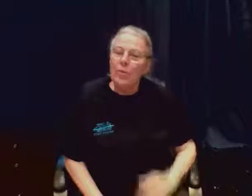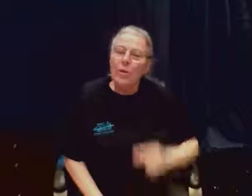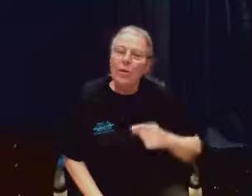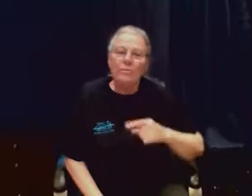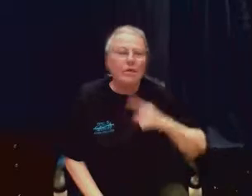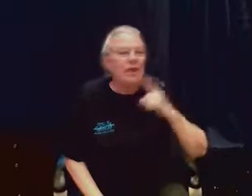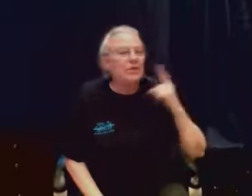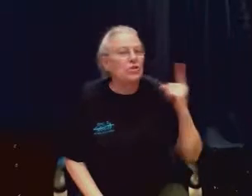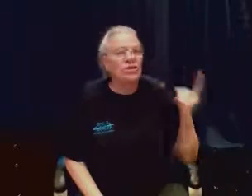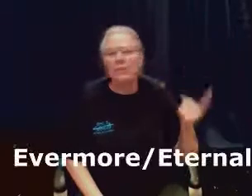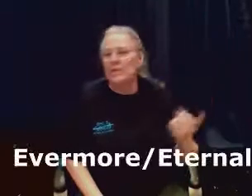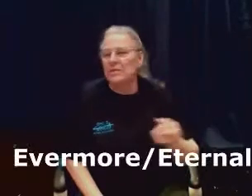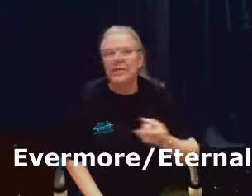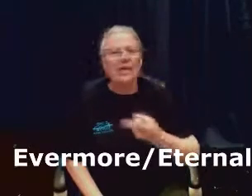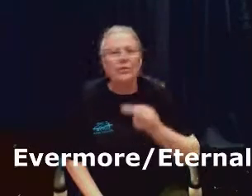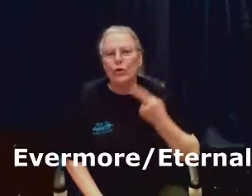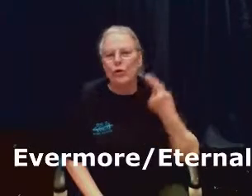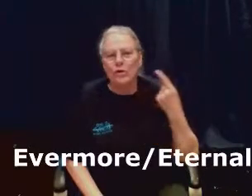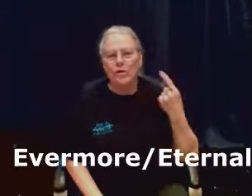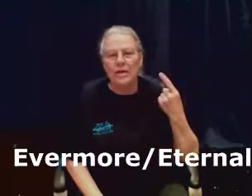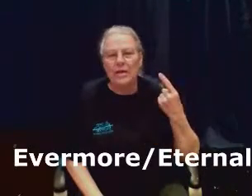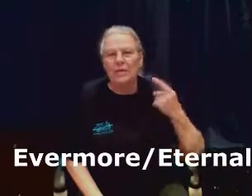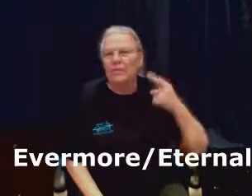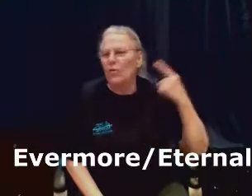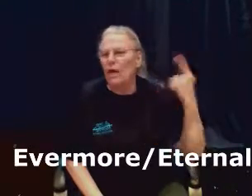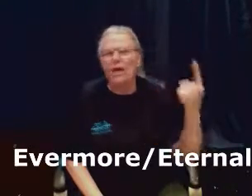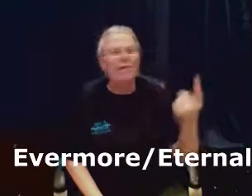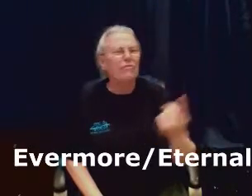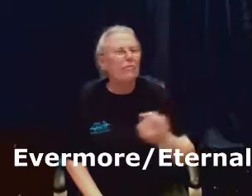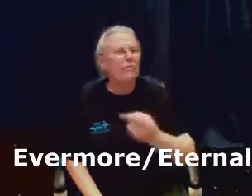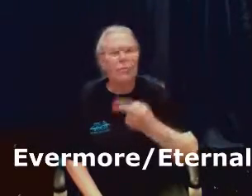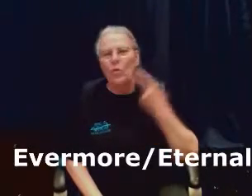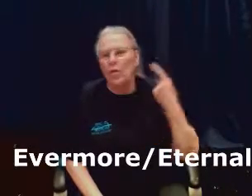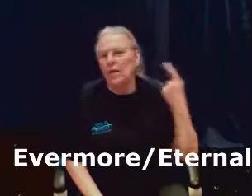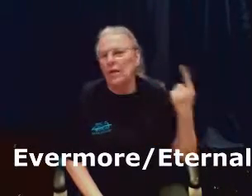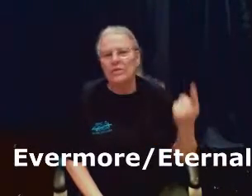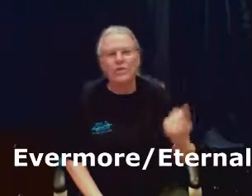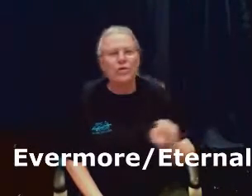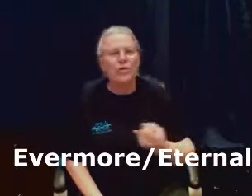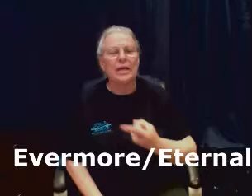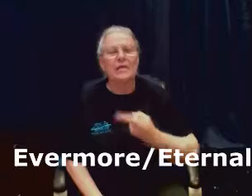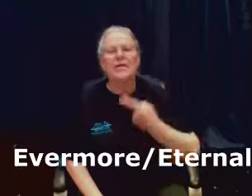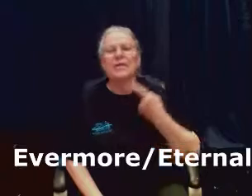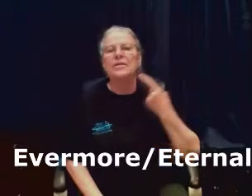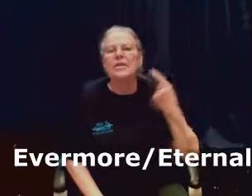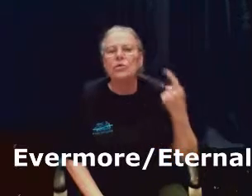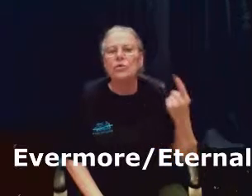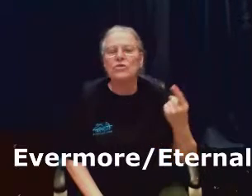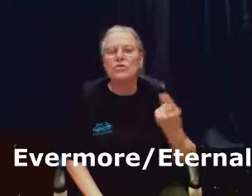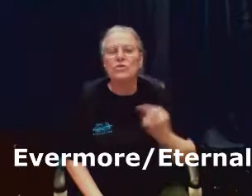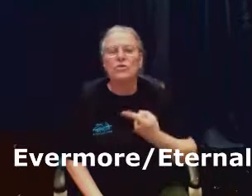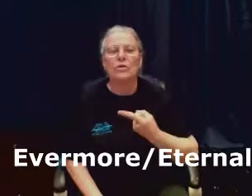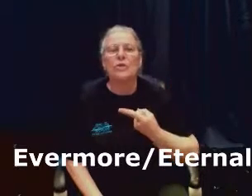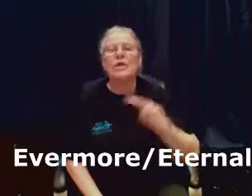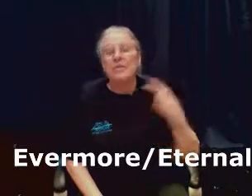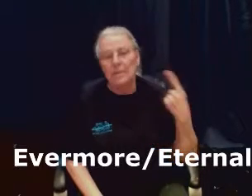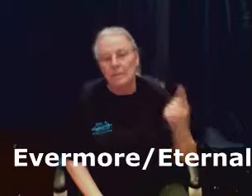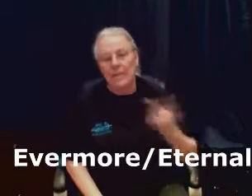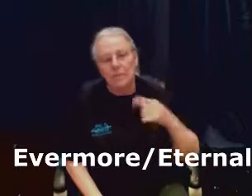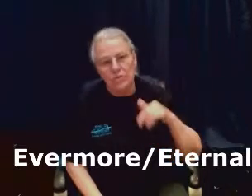Evermore, and it just means eternally. Forevermore, eternally. It's a continual circle. Sometimes you'll